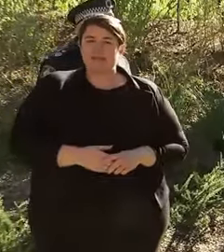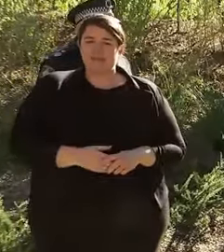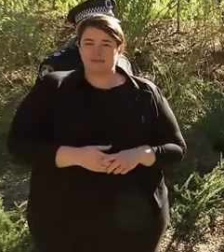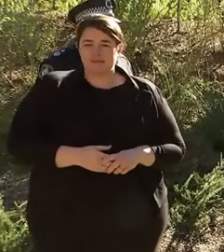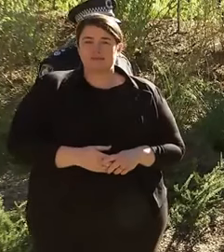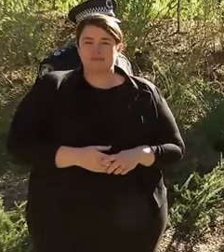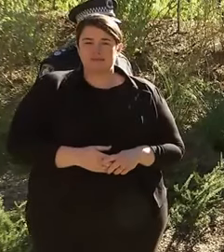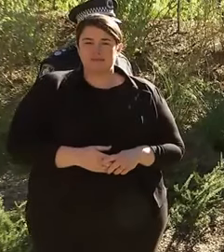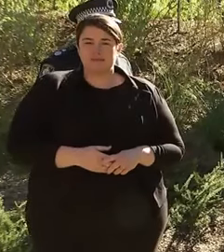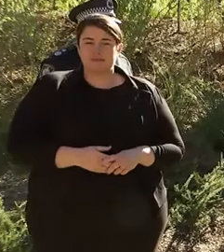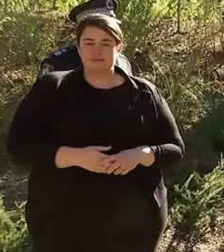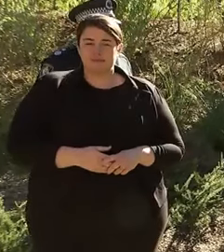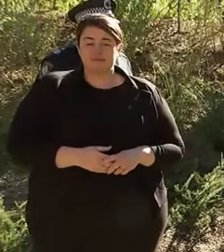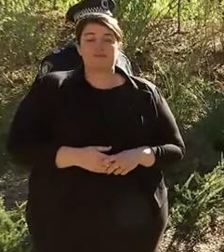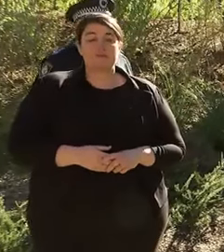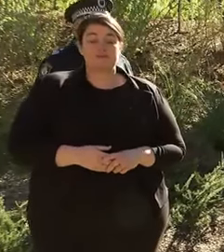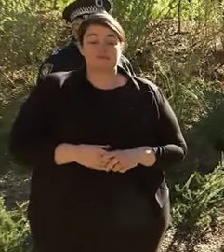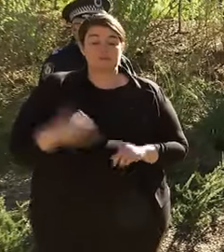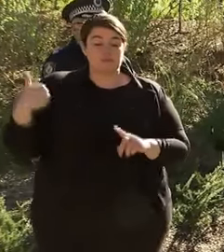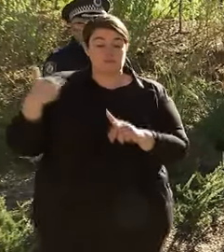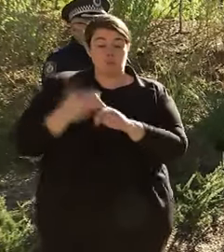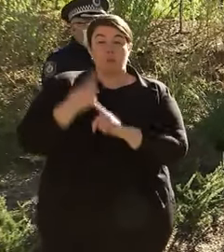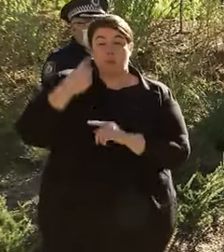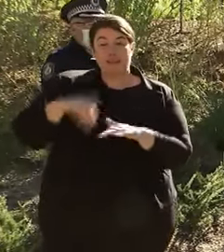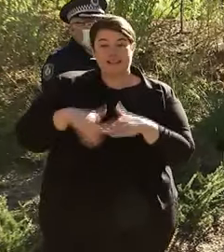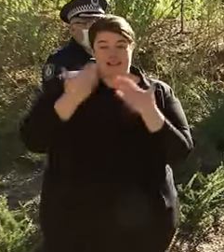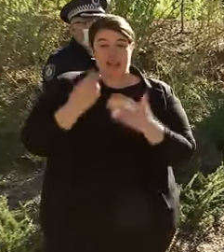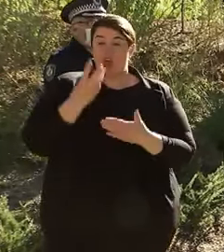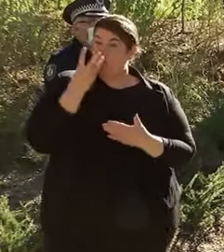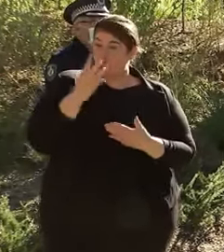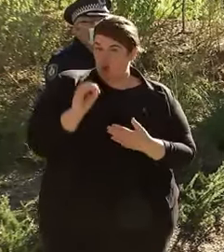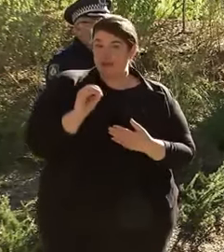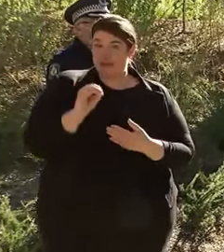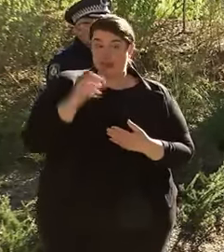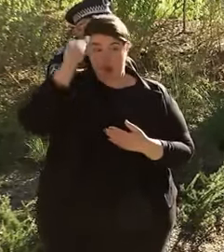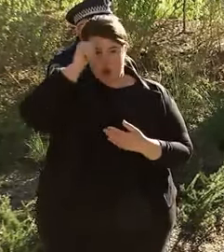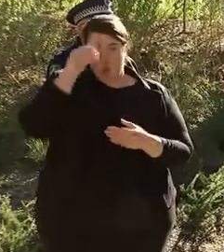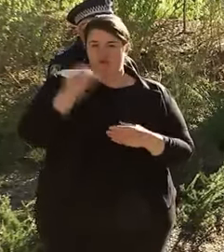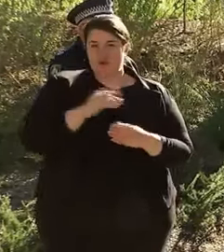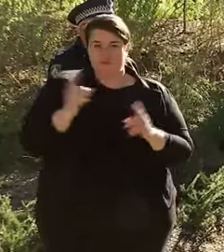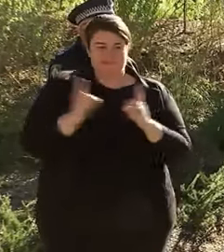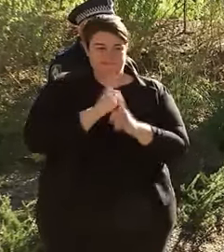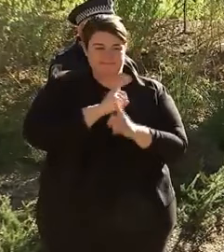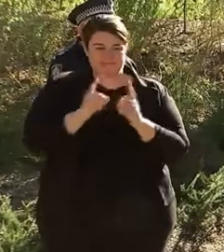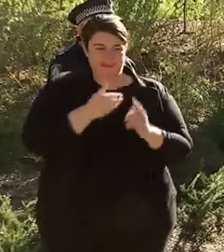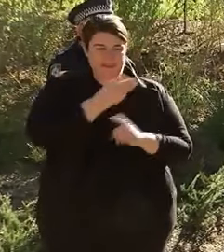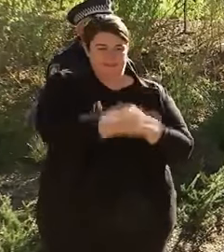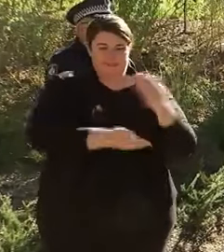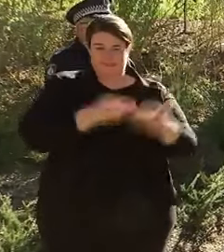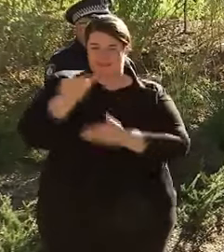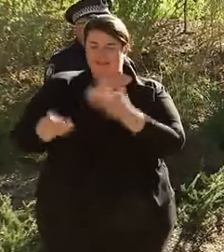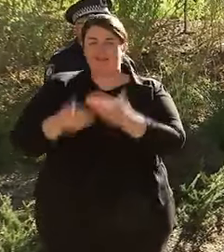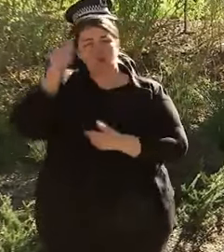of the 8 p.m. cases, and that's a very pleasing sign. But what it means